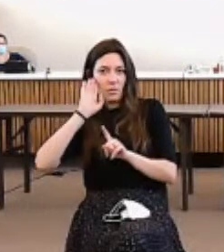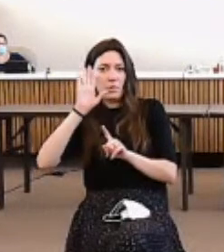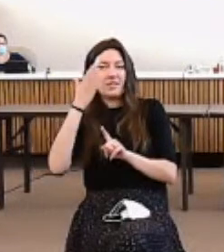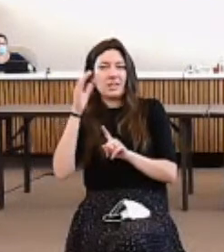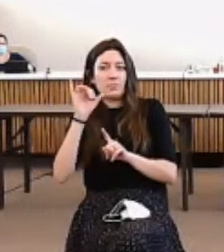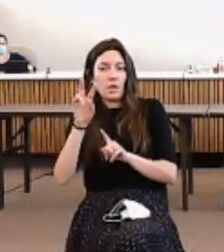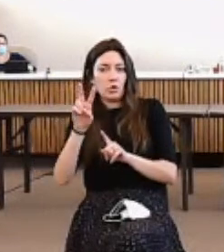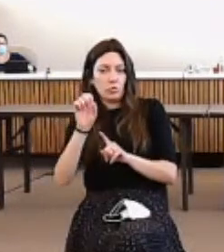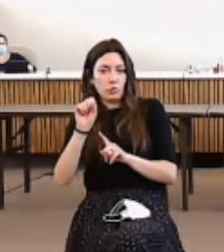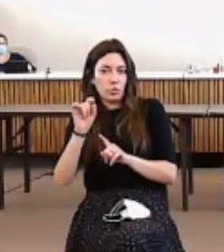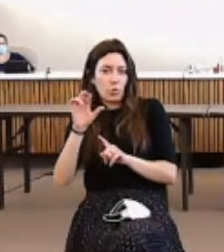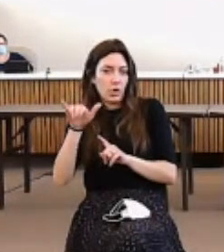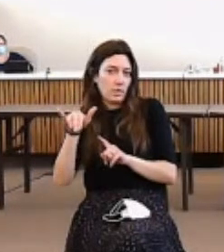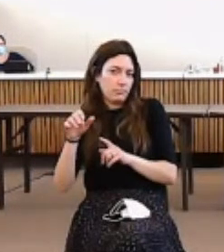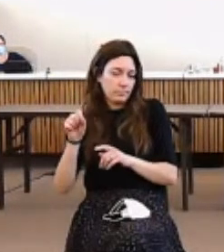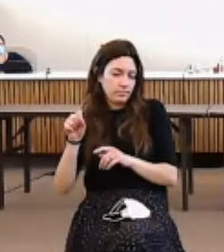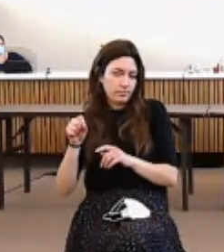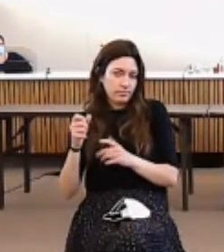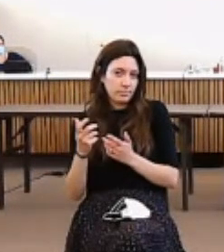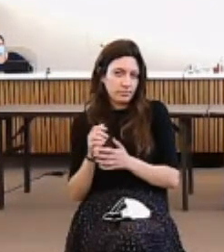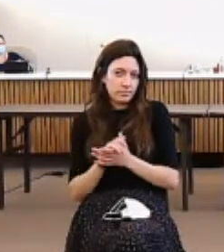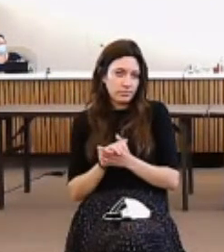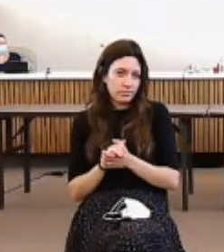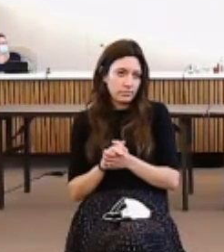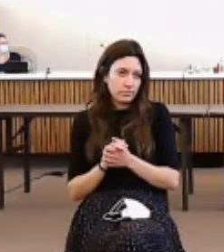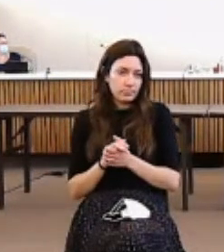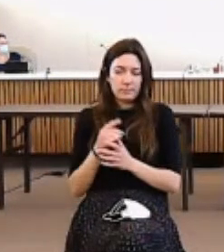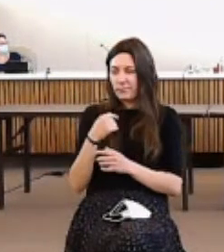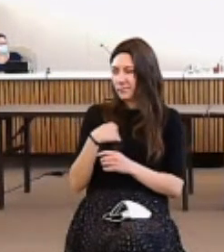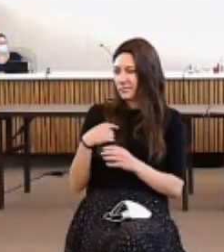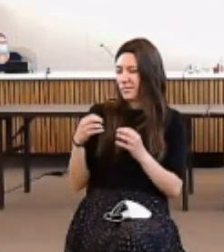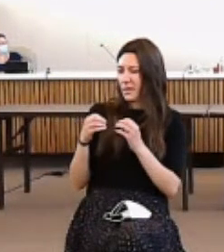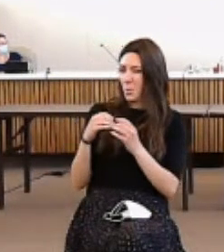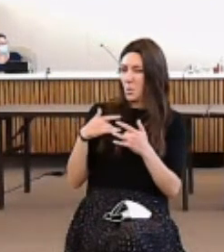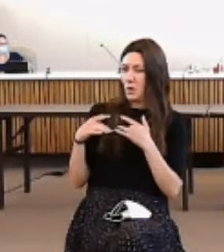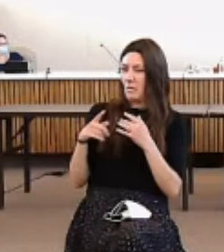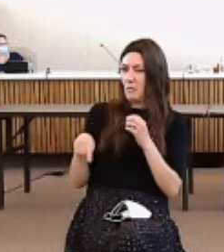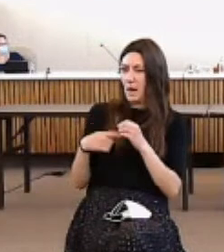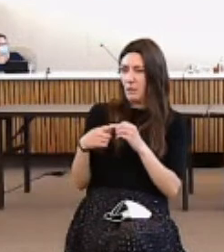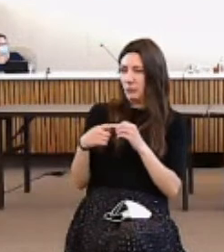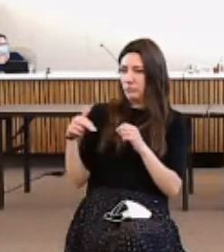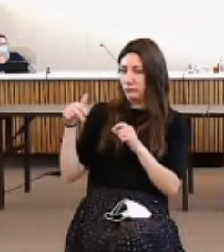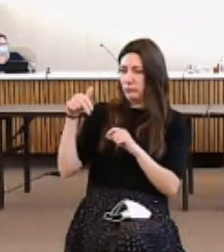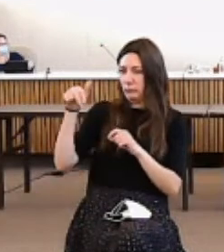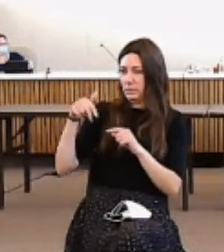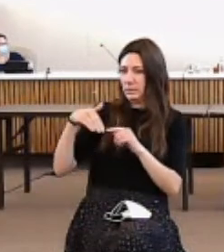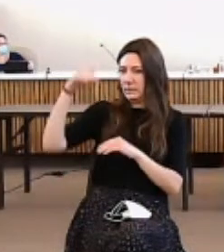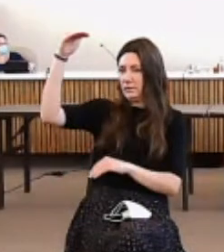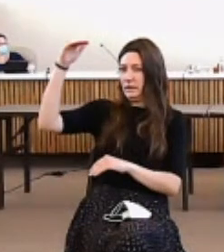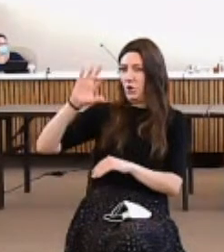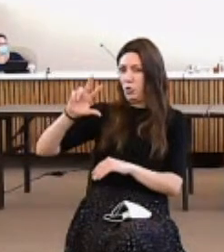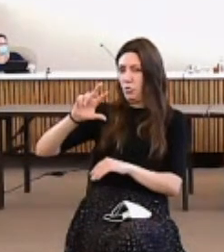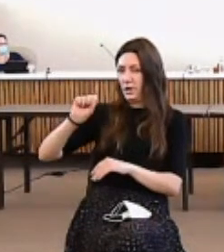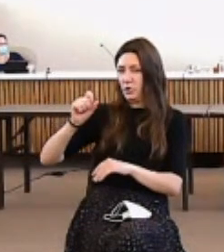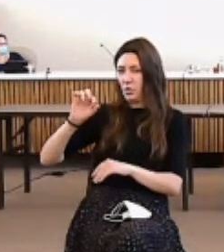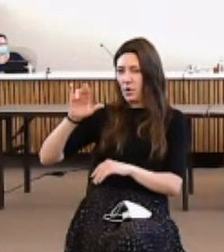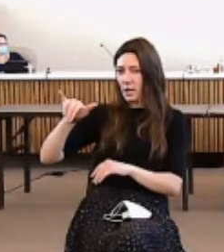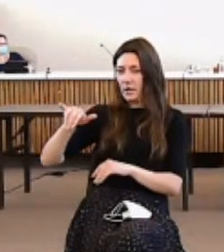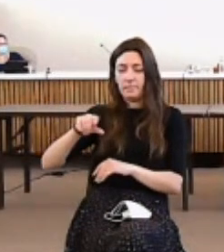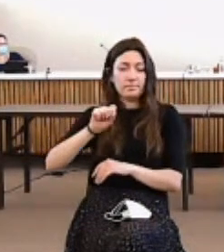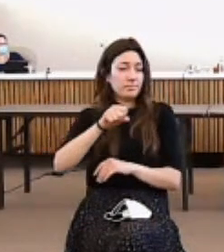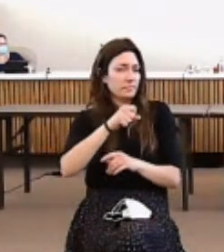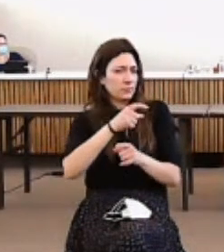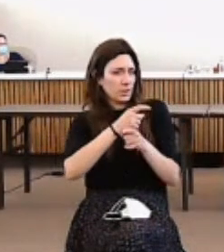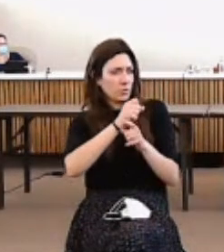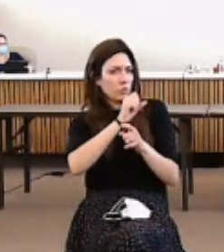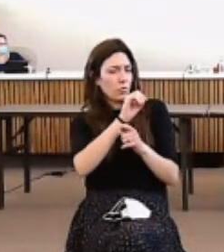2-story buildings. I was worried more about the height. I knew there Right. were some singles. None of those, so the apartment building portion of